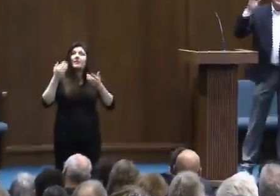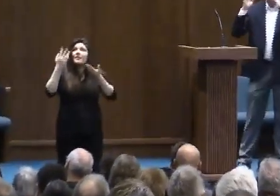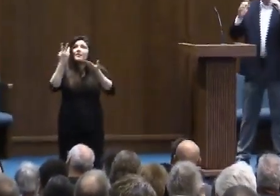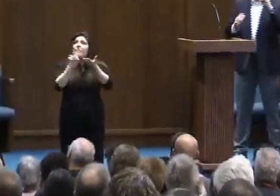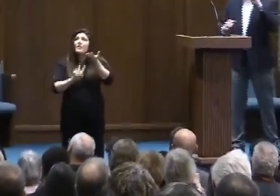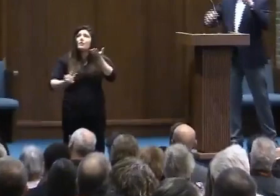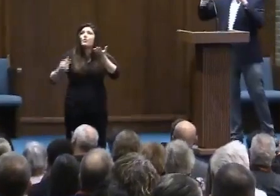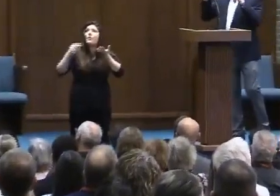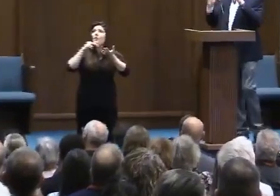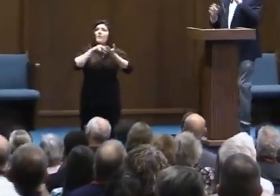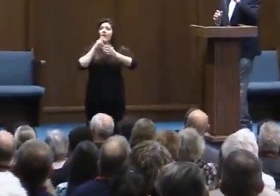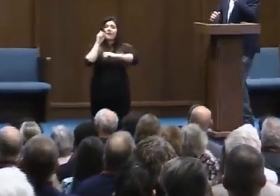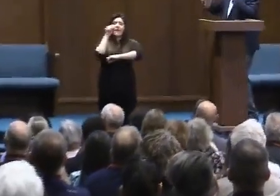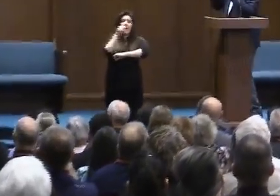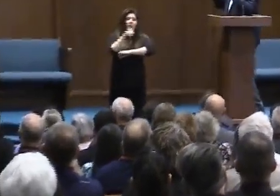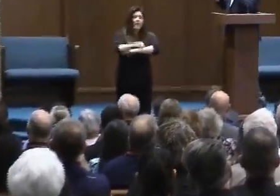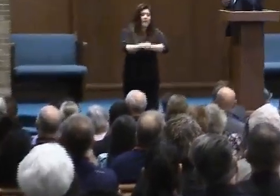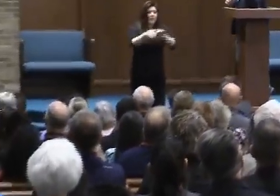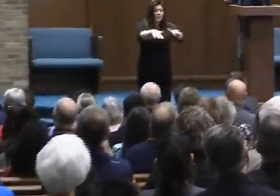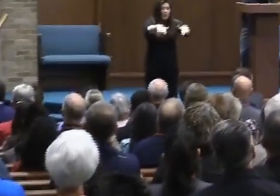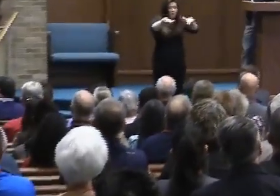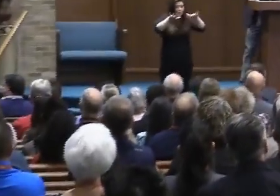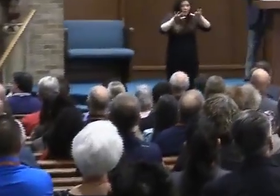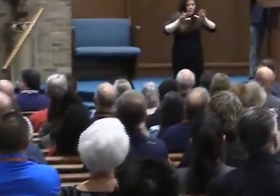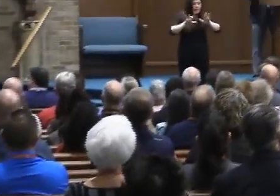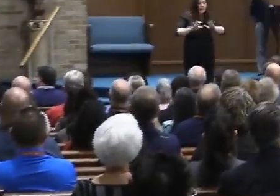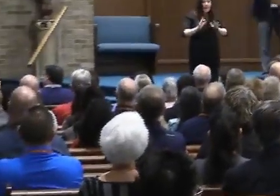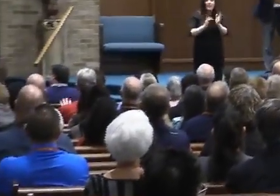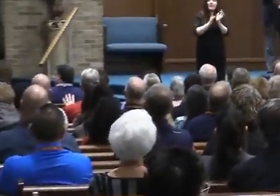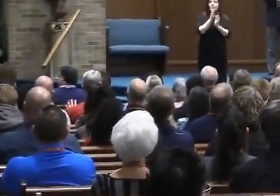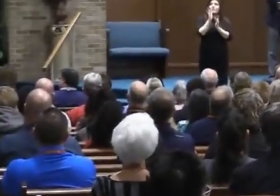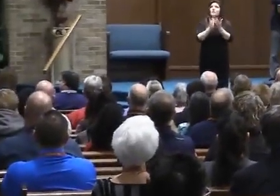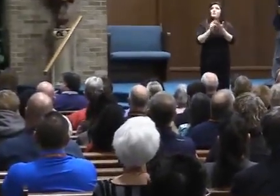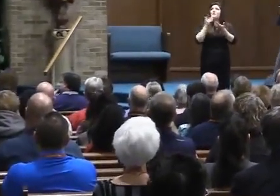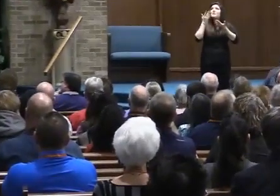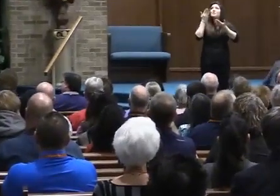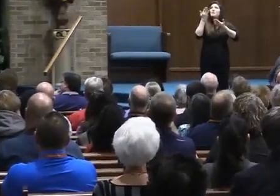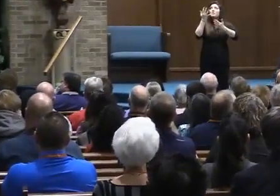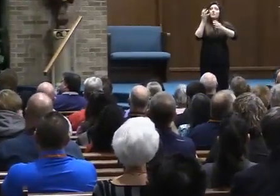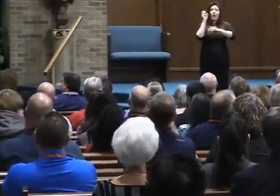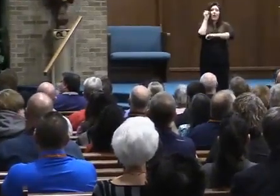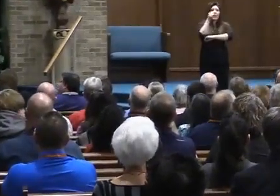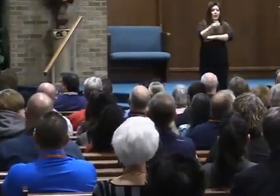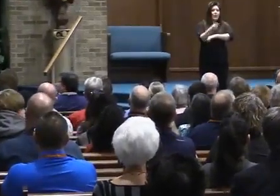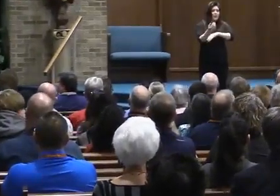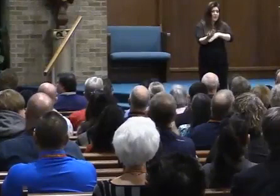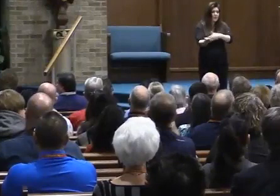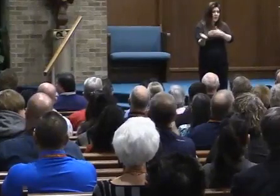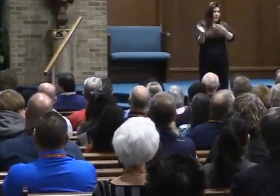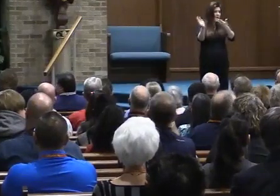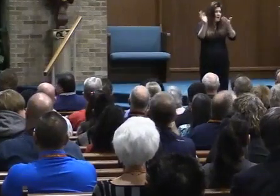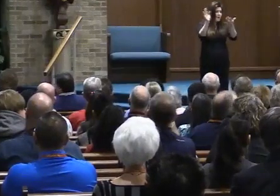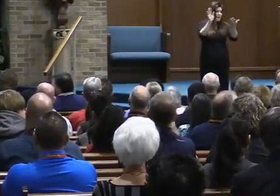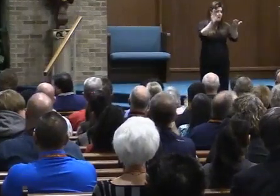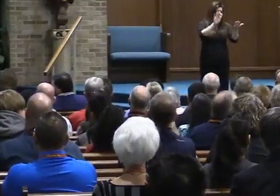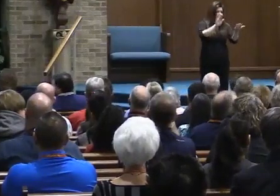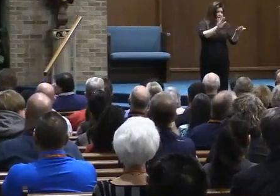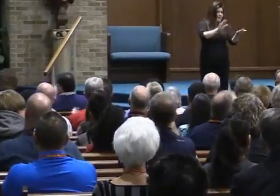salvation. He rose and conquered the grave. Jesus conquered the